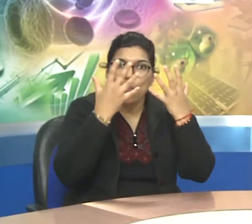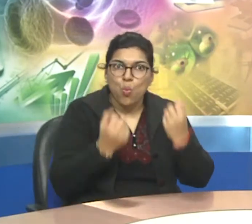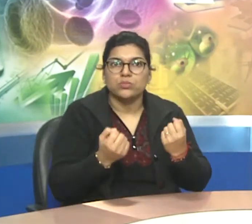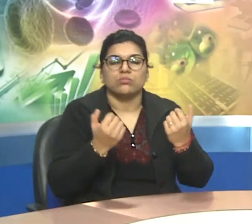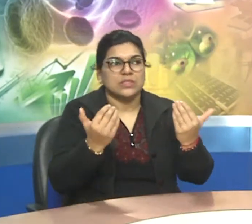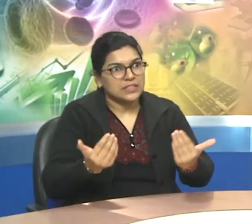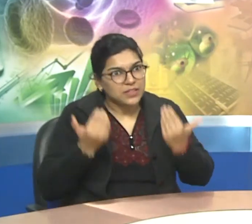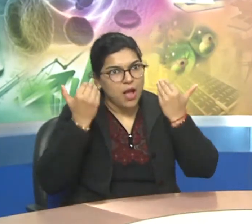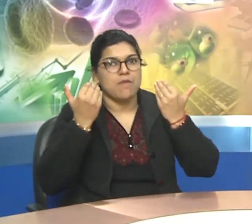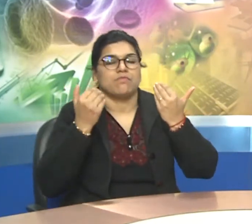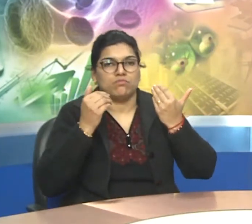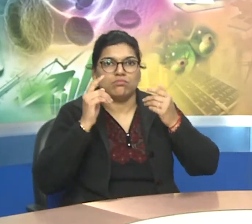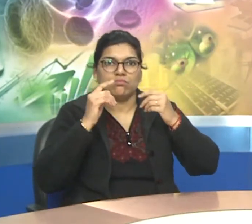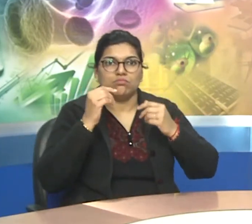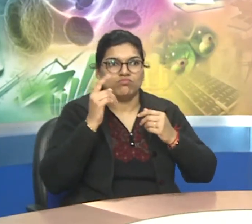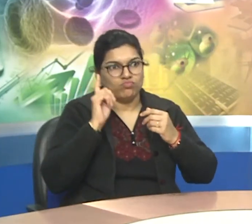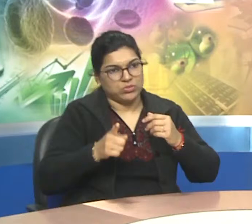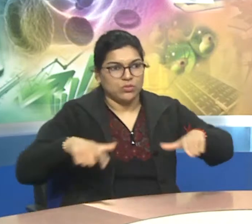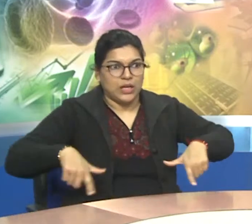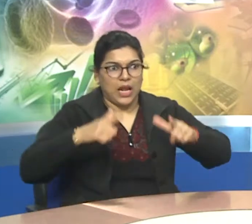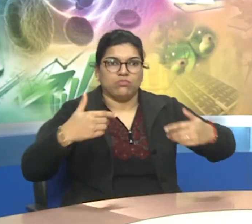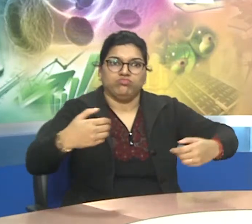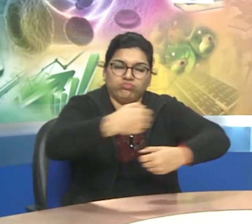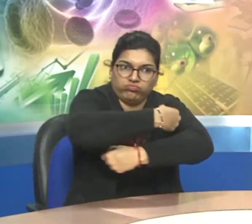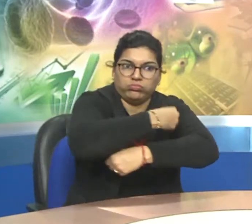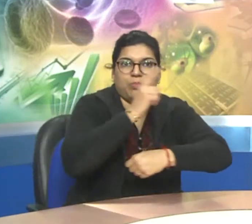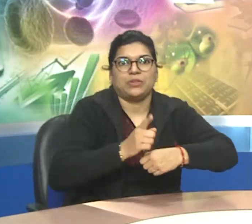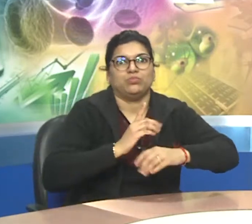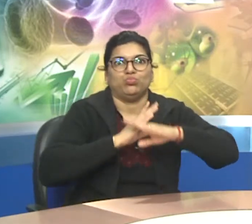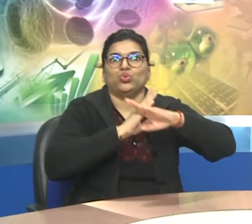He is environmentalist.